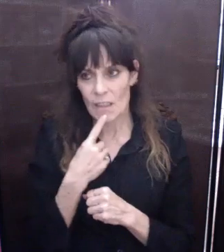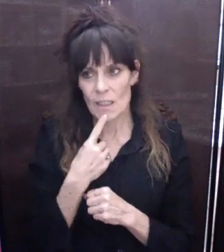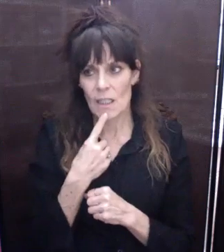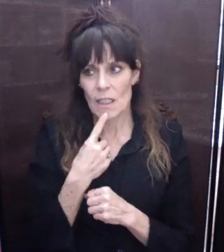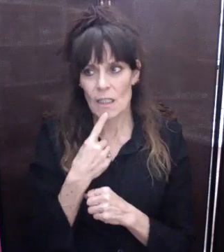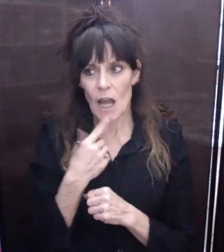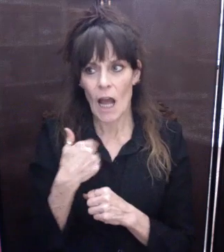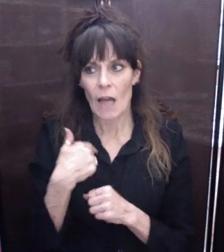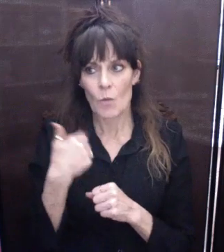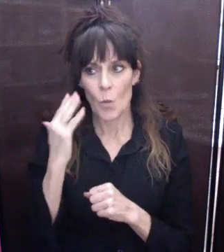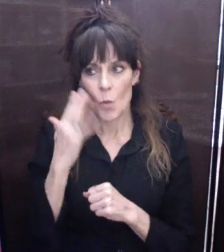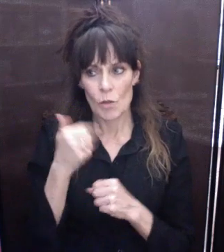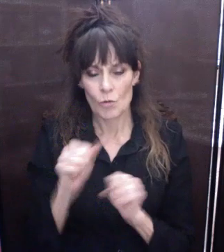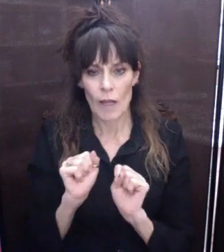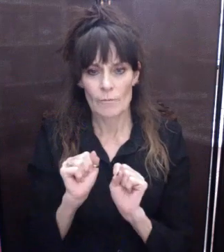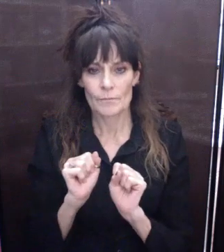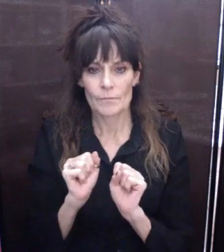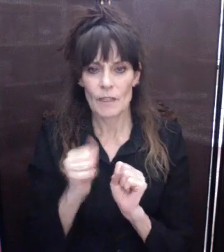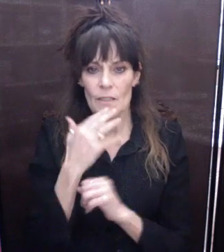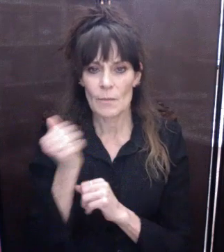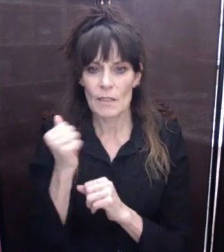try. And that was the best I could say at that point.